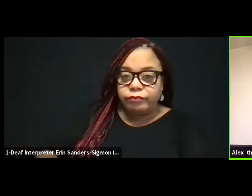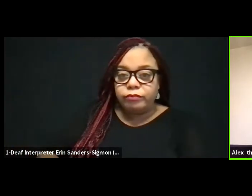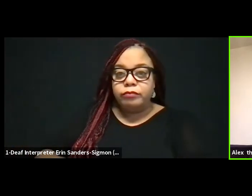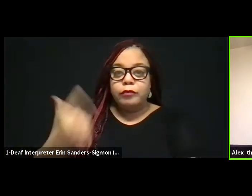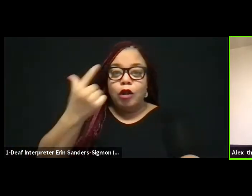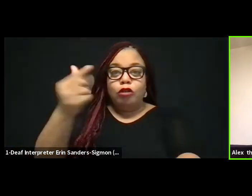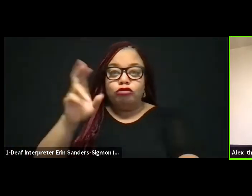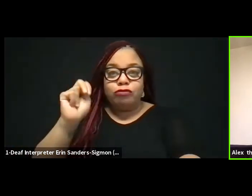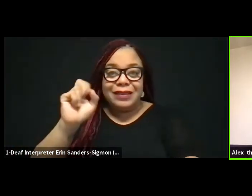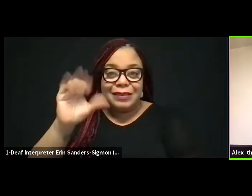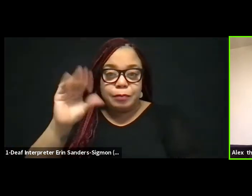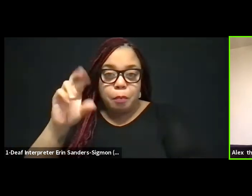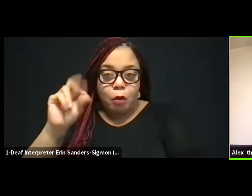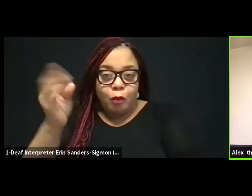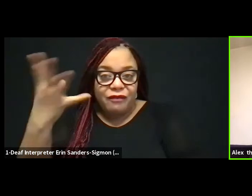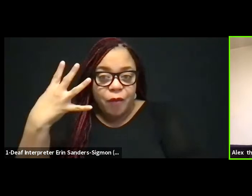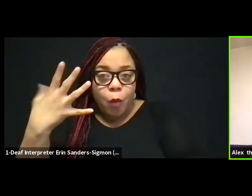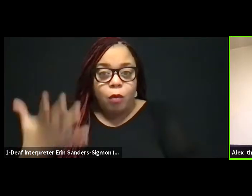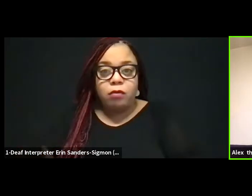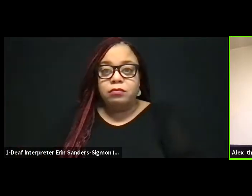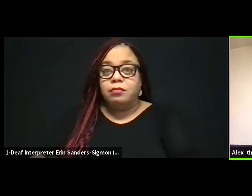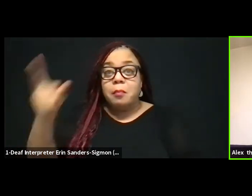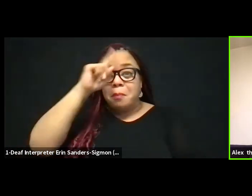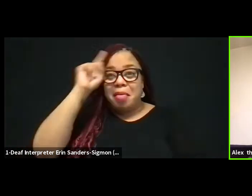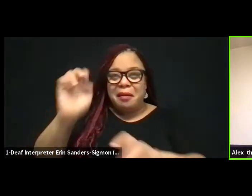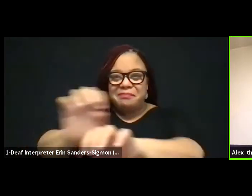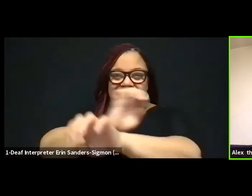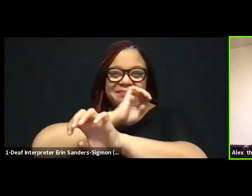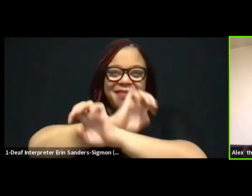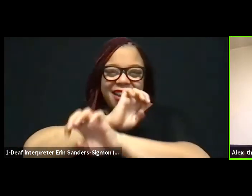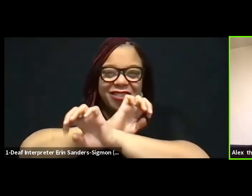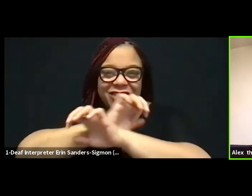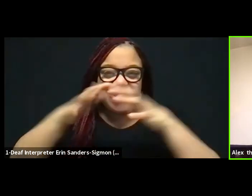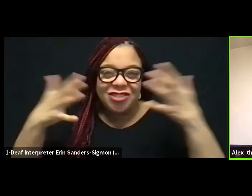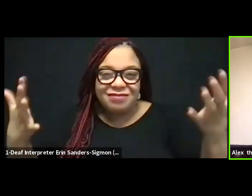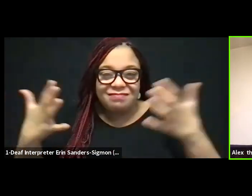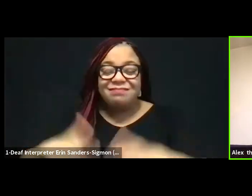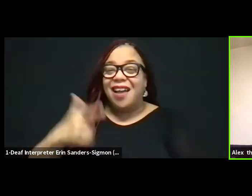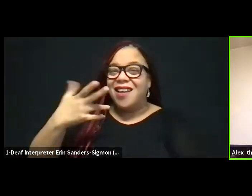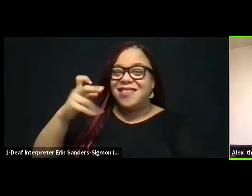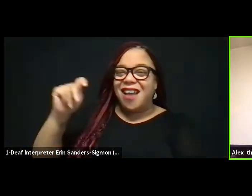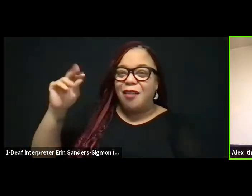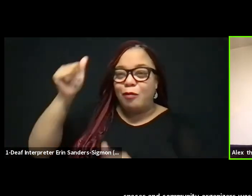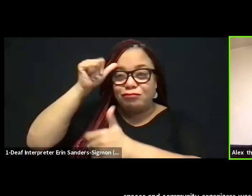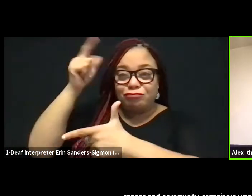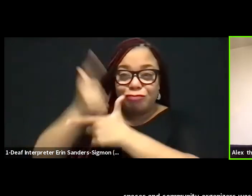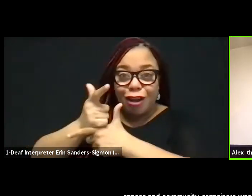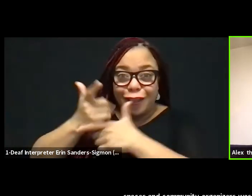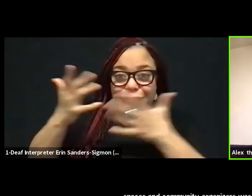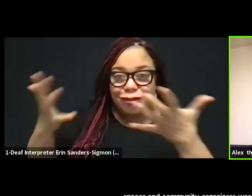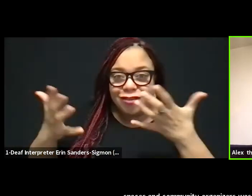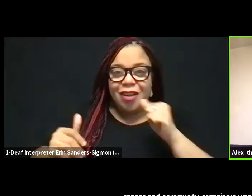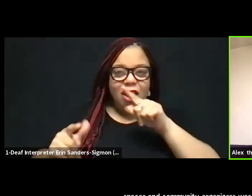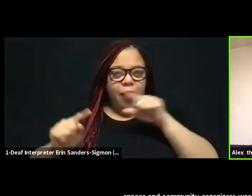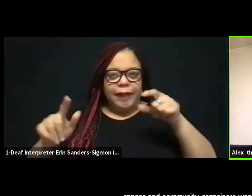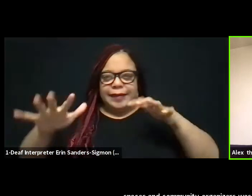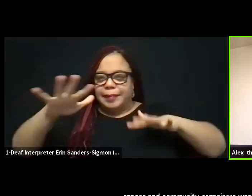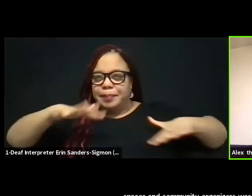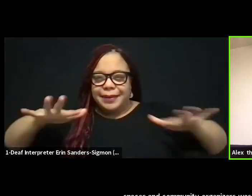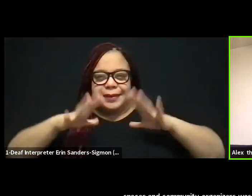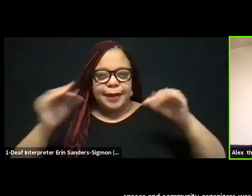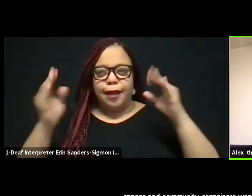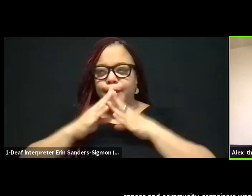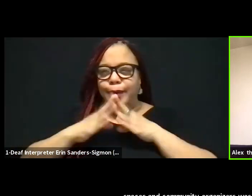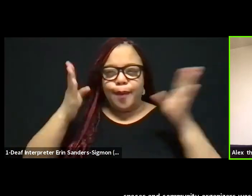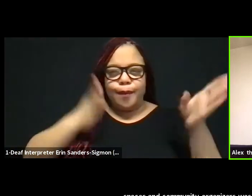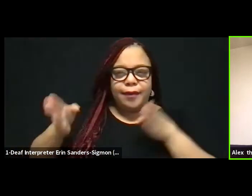community organizers was teaching us and showing us the actual role of youth leadership. And for